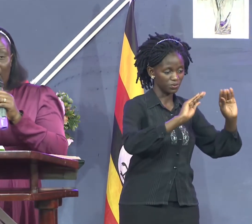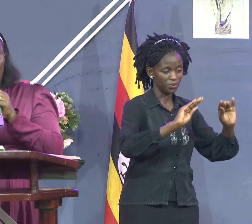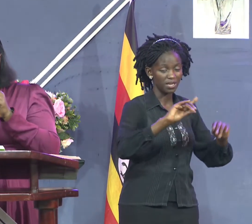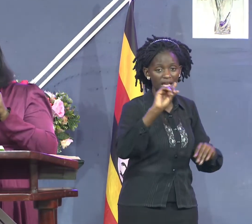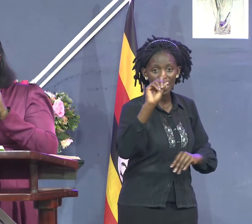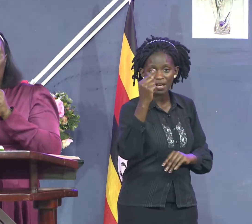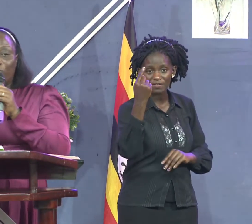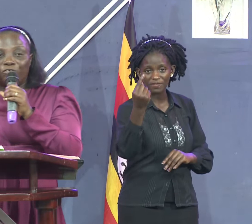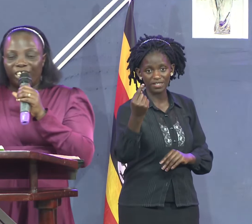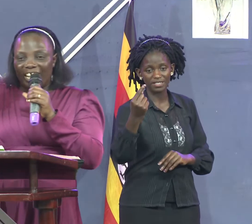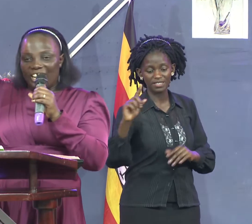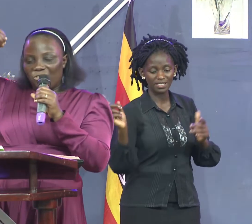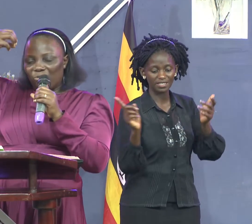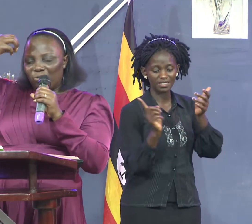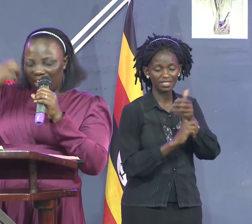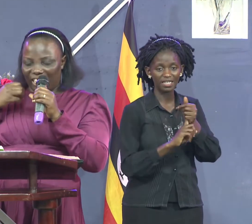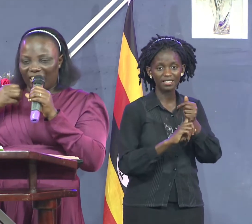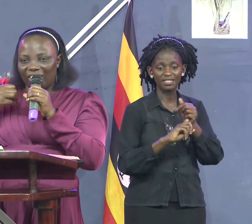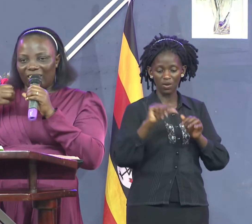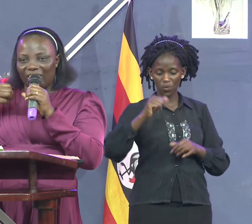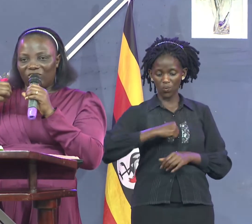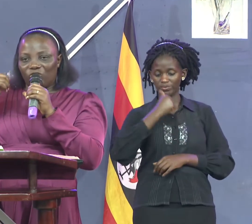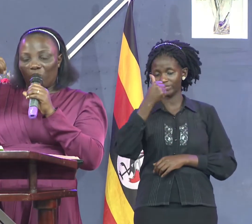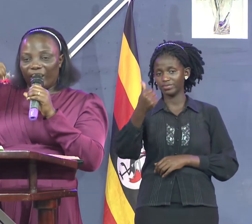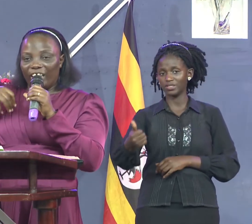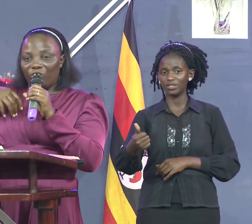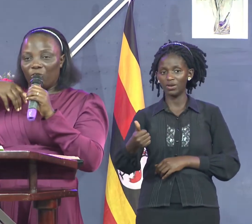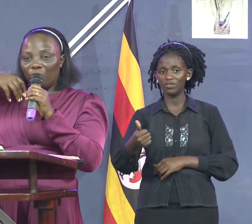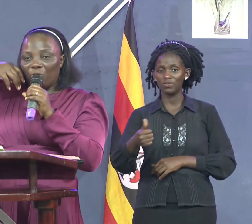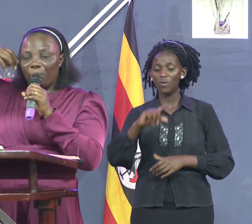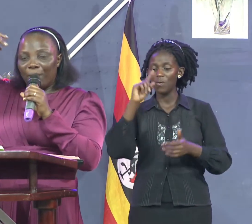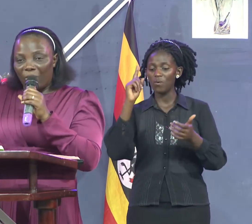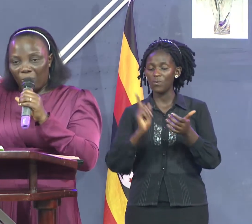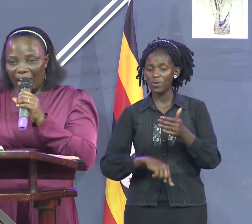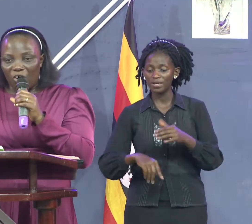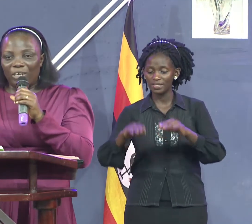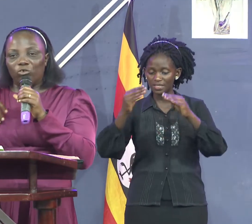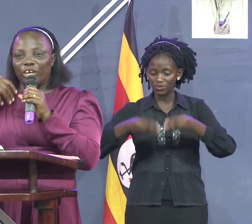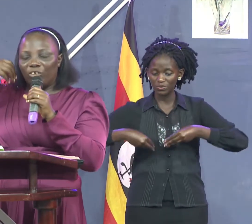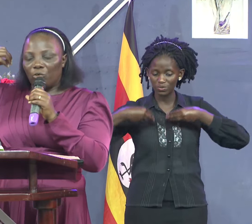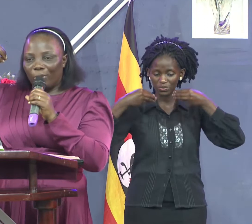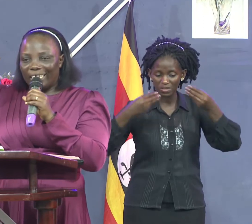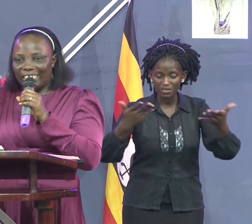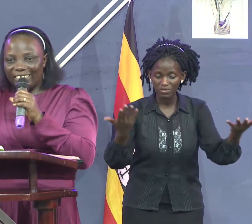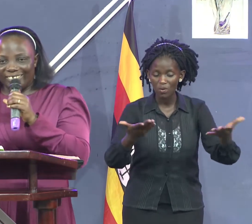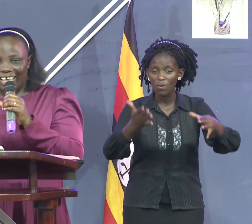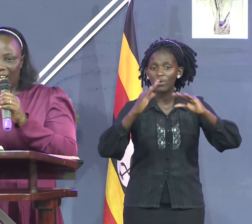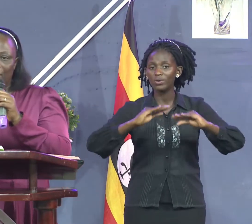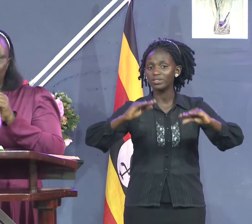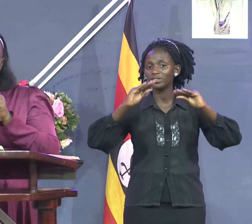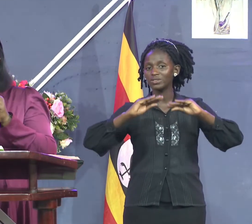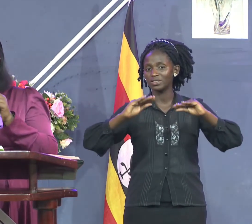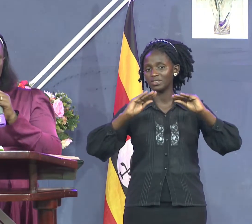soka ofune gwe chogendo ku bawa oba chogendo